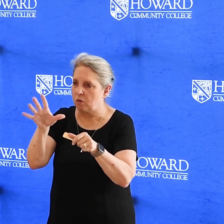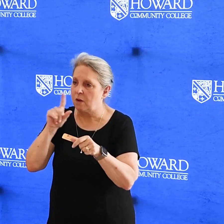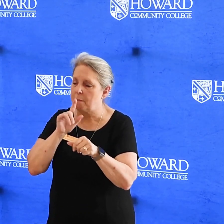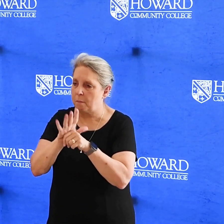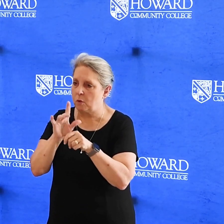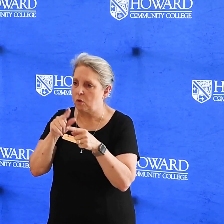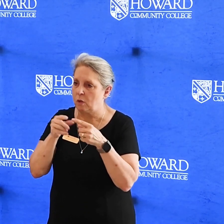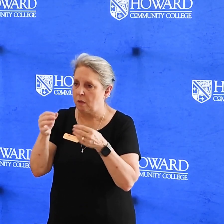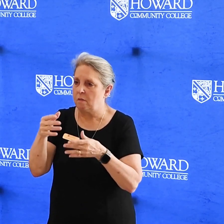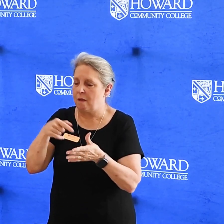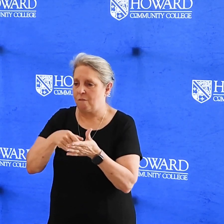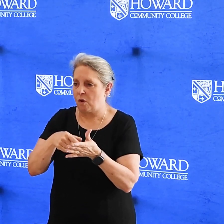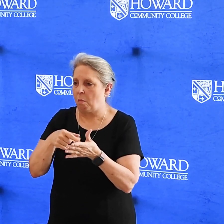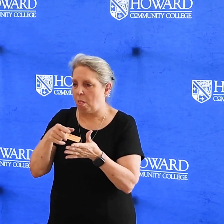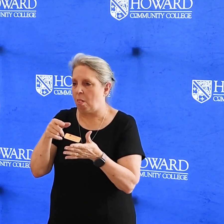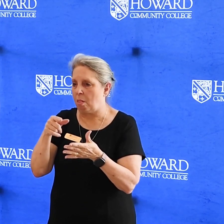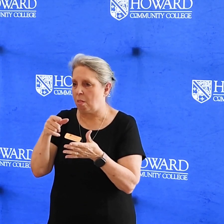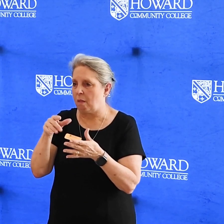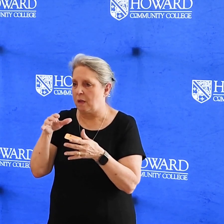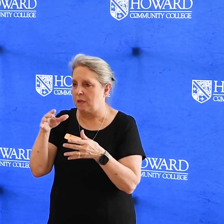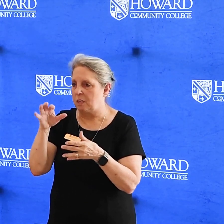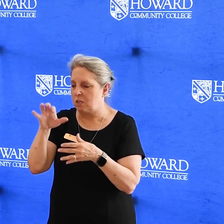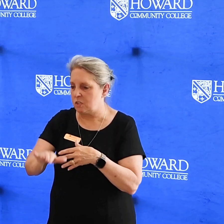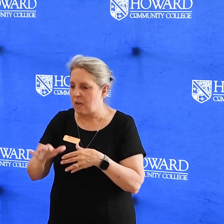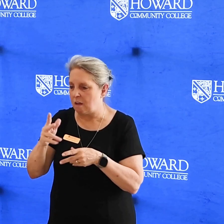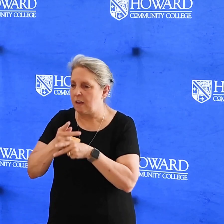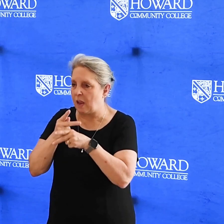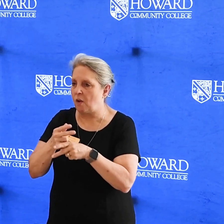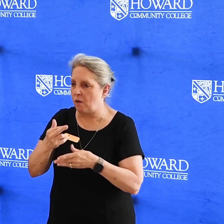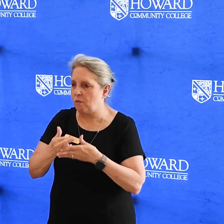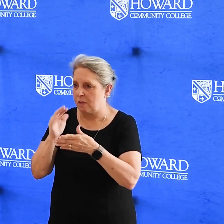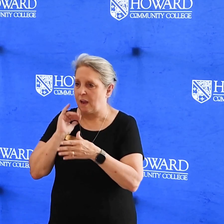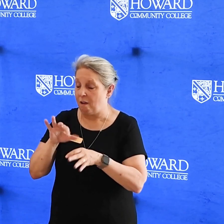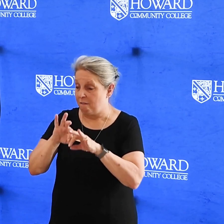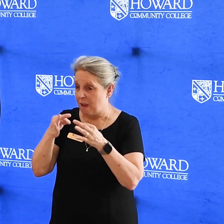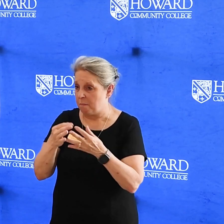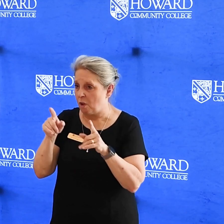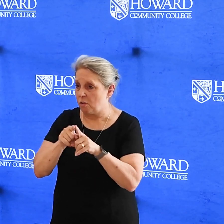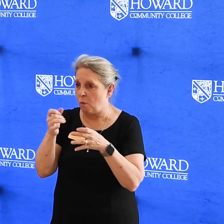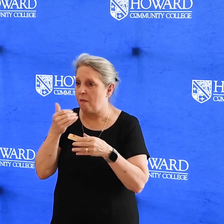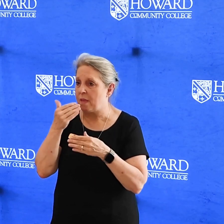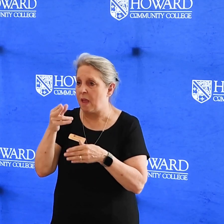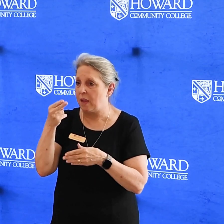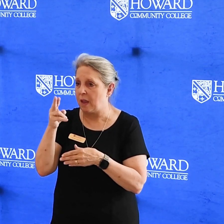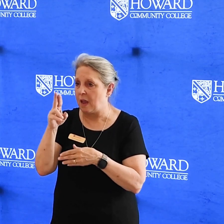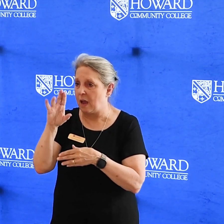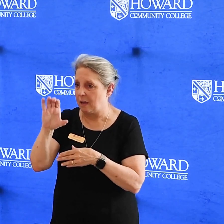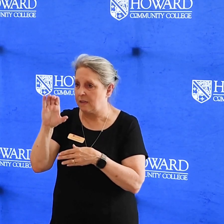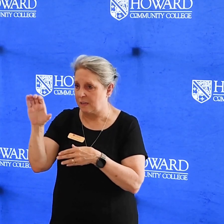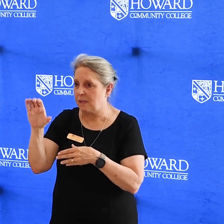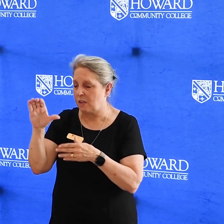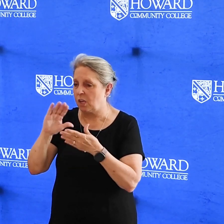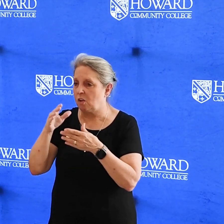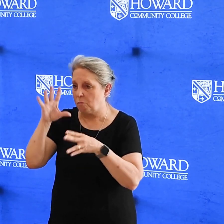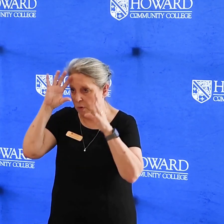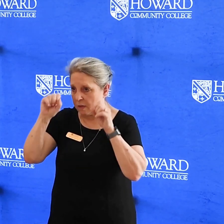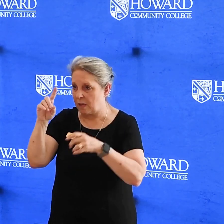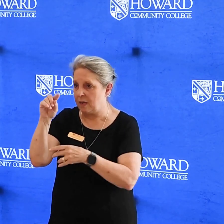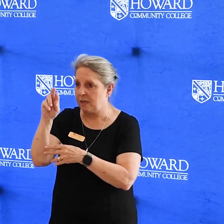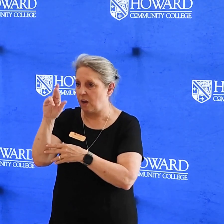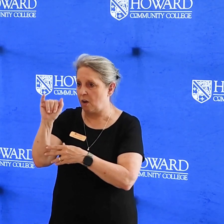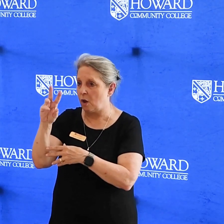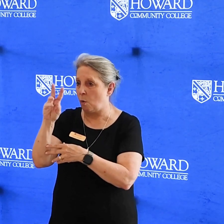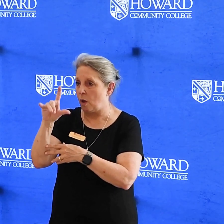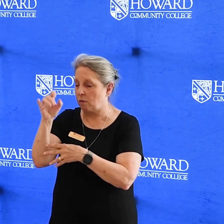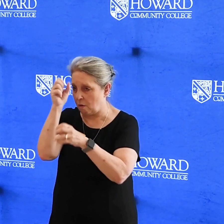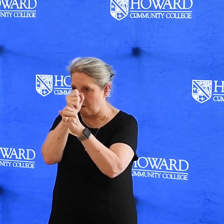provide affordable child care and resources to our families. I also want to thank Howard Community College President Dr. Daria Willis for her